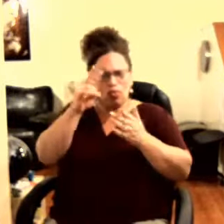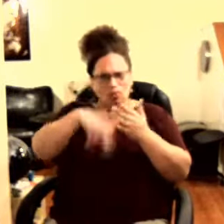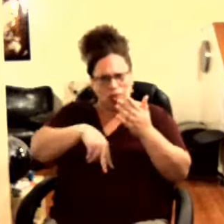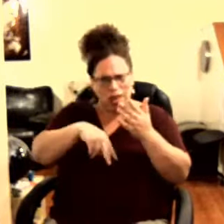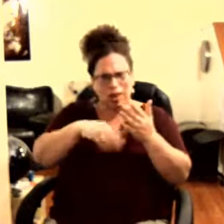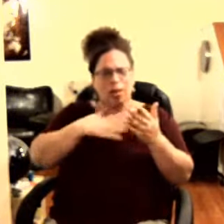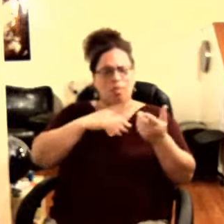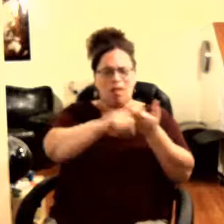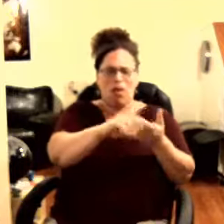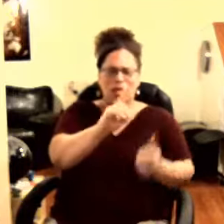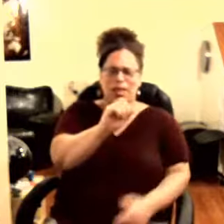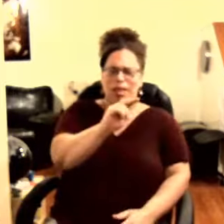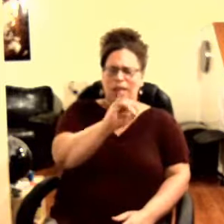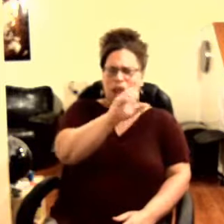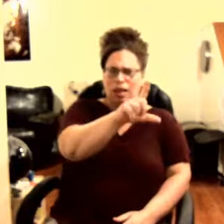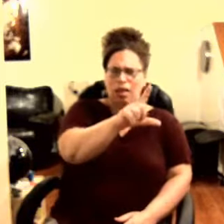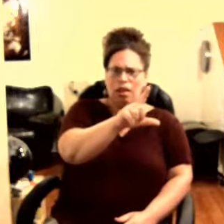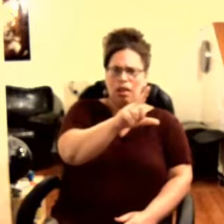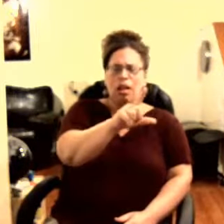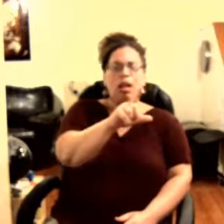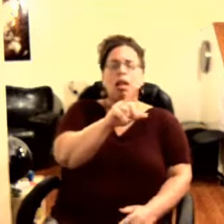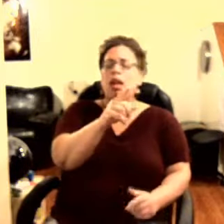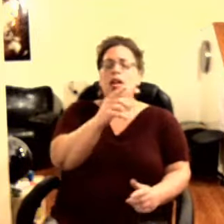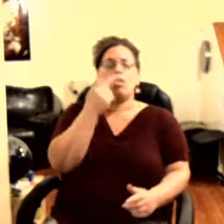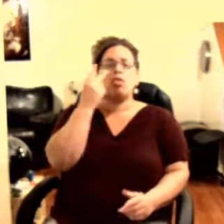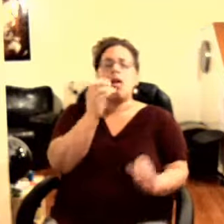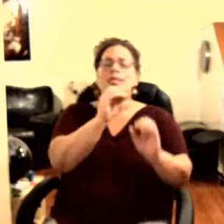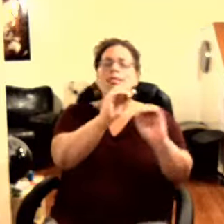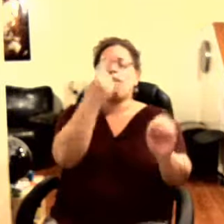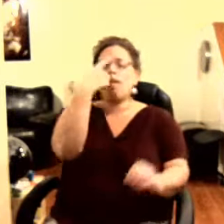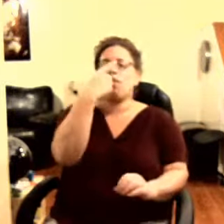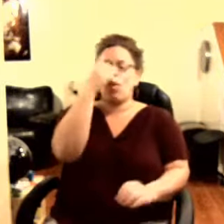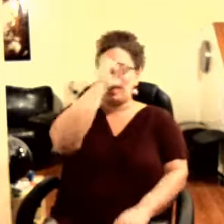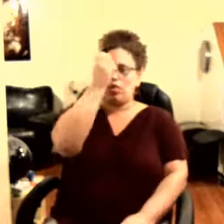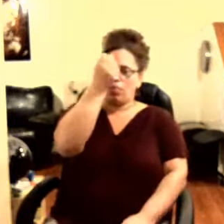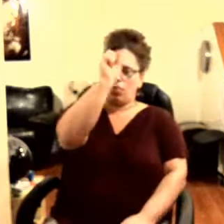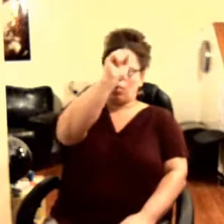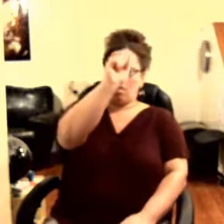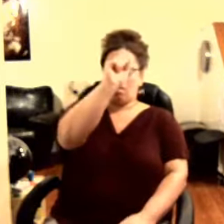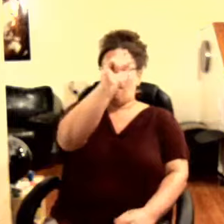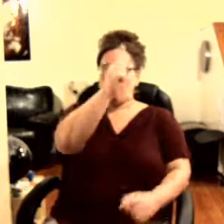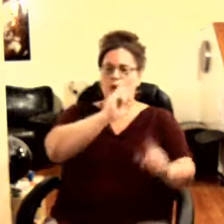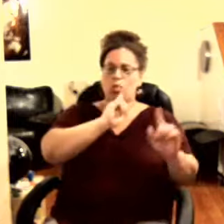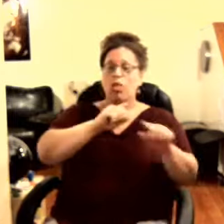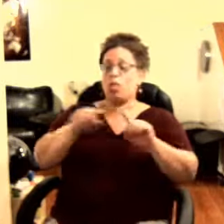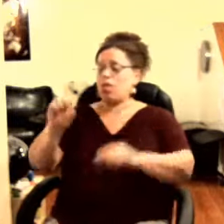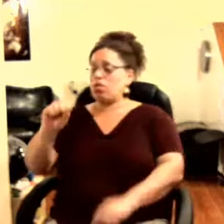Daniel didn't get anything about the protests in Egypt at all in his first page of Google results. Scott's results were full of them. And this was the big story